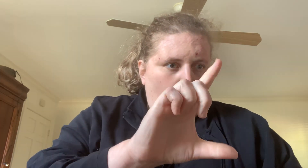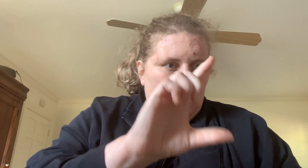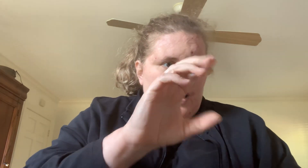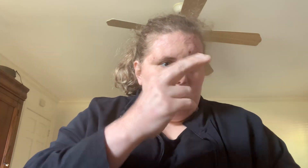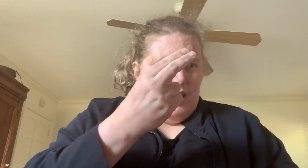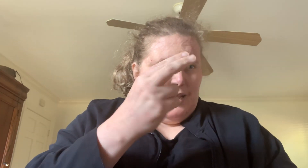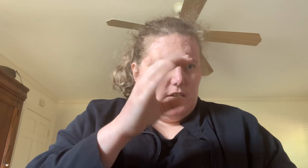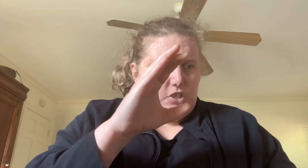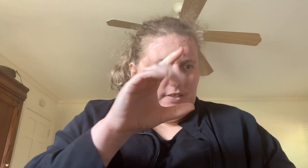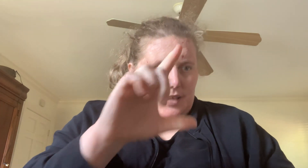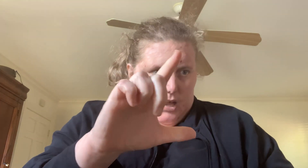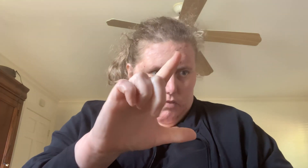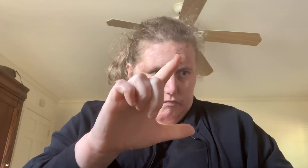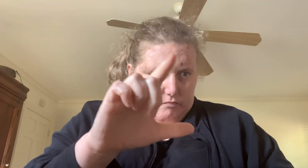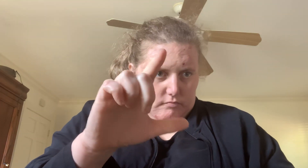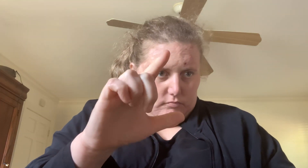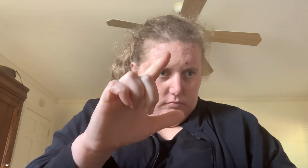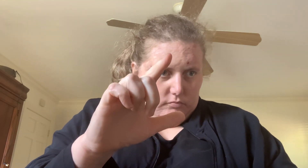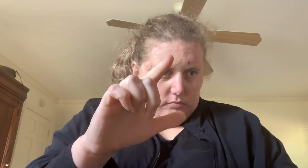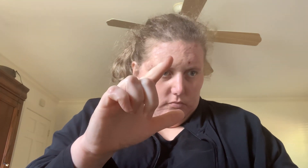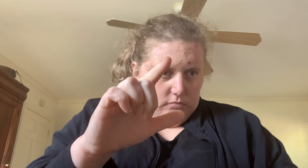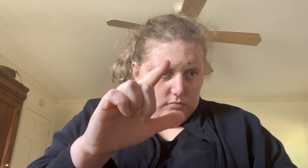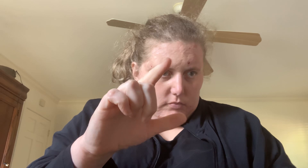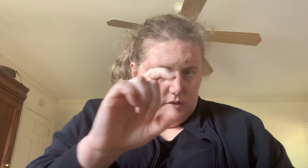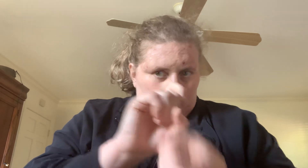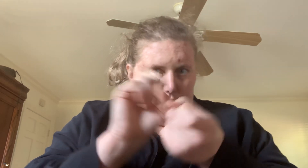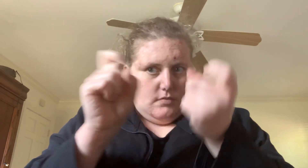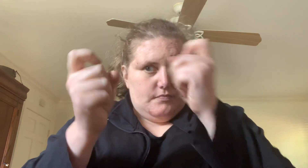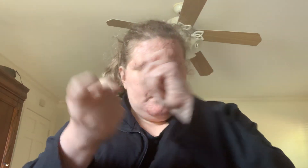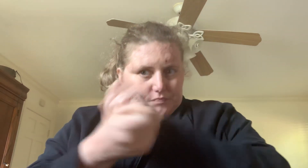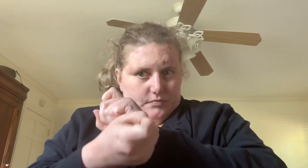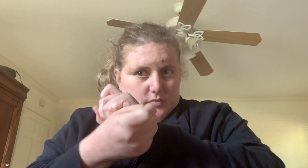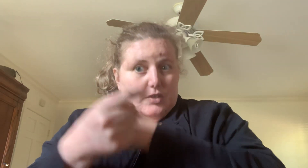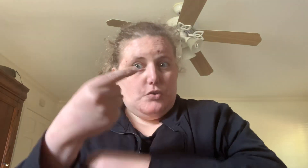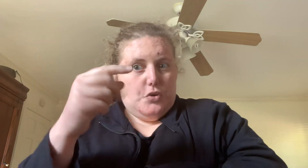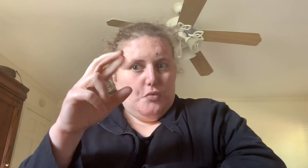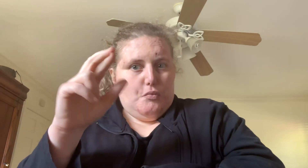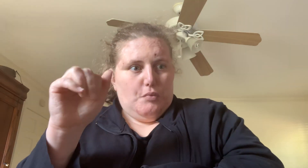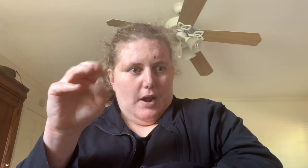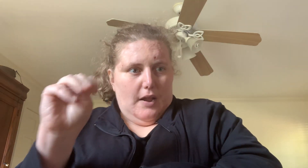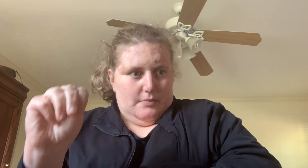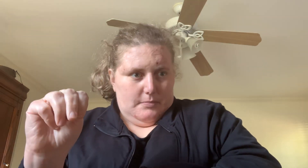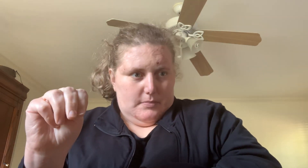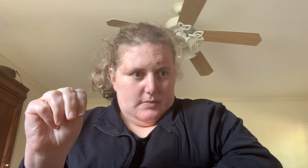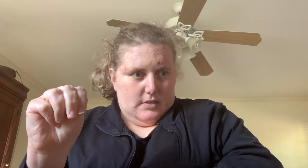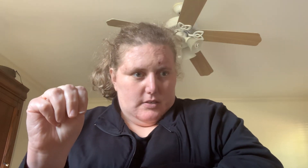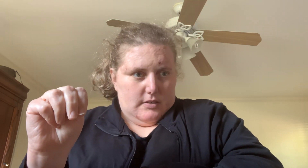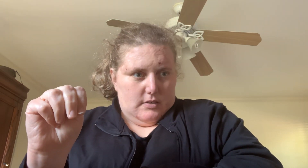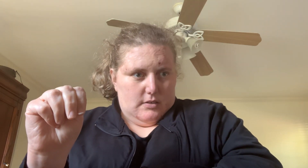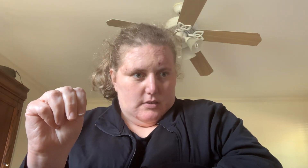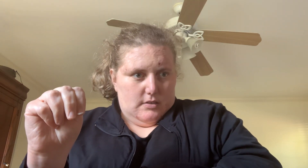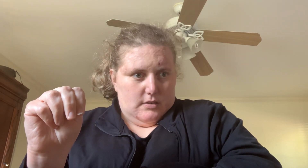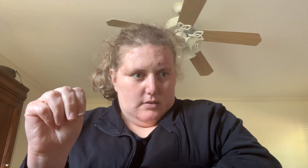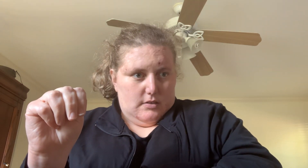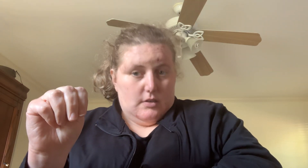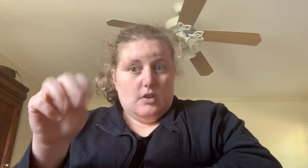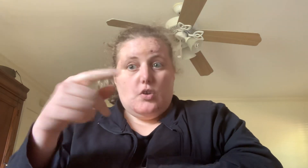HCl. When converting that answer to grams, then that means that grams are going to be on the top. We're going to multiply